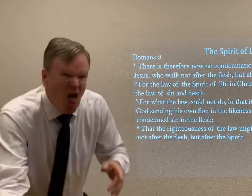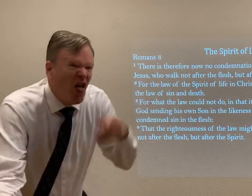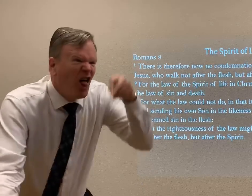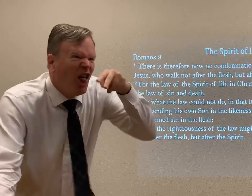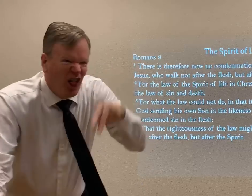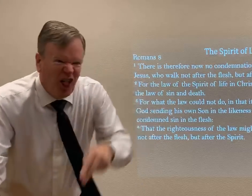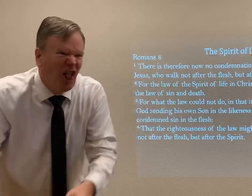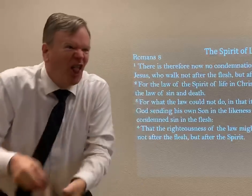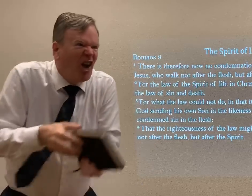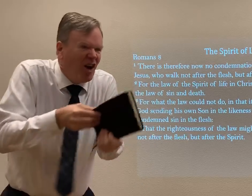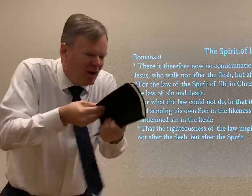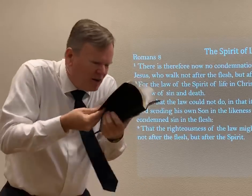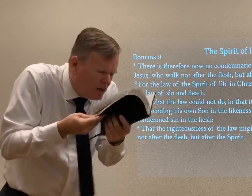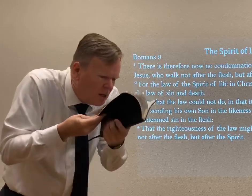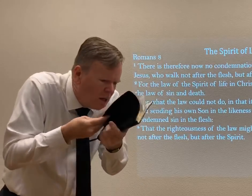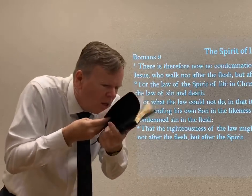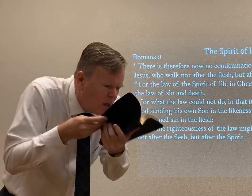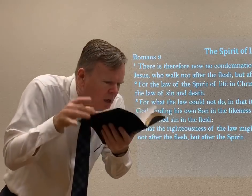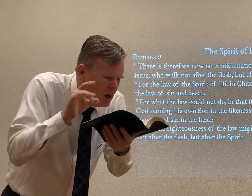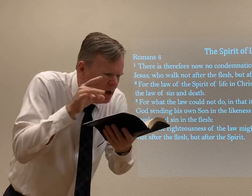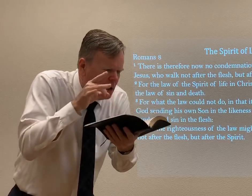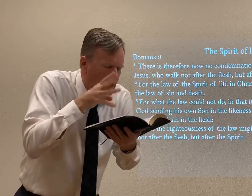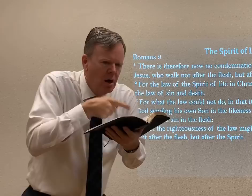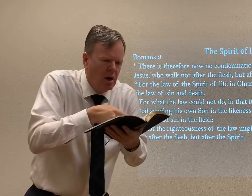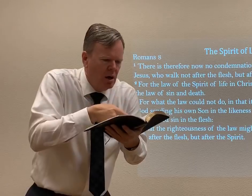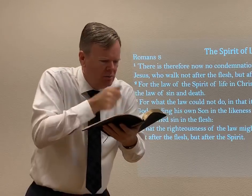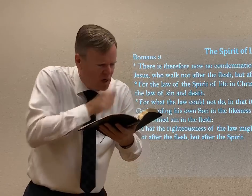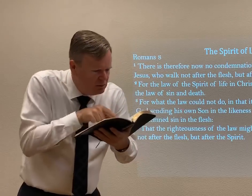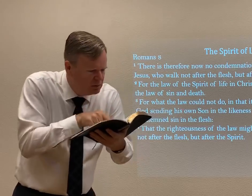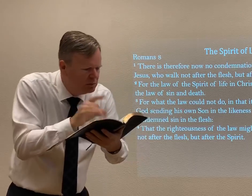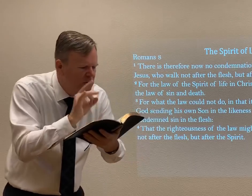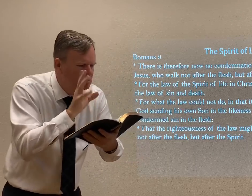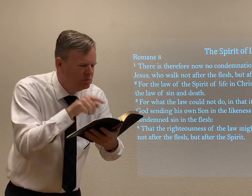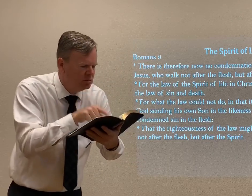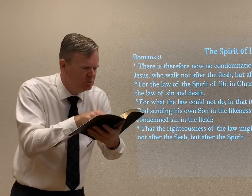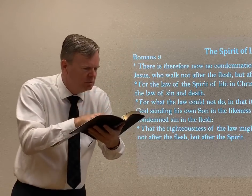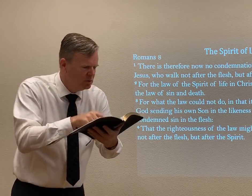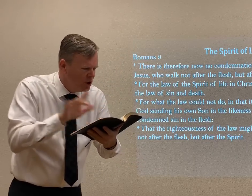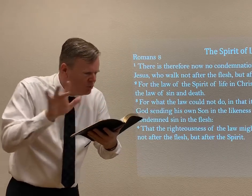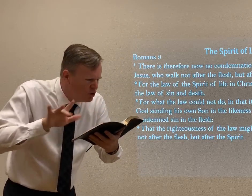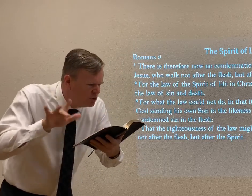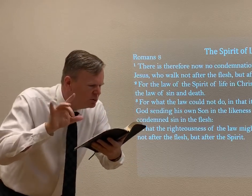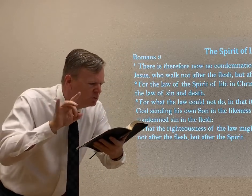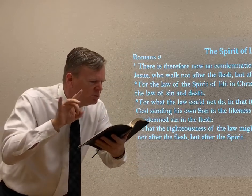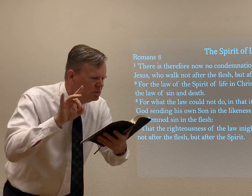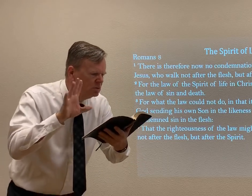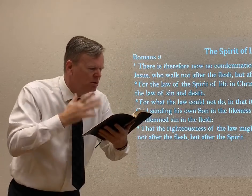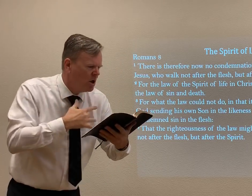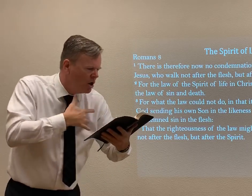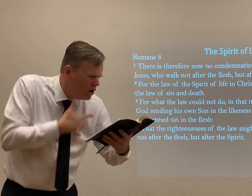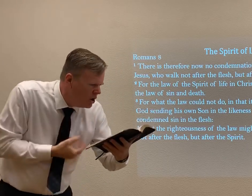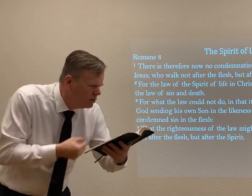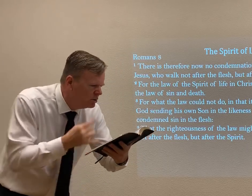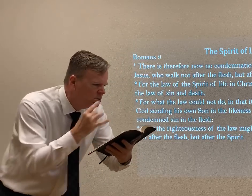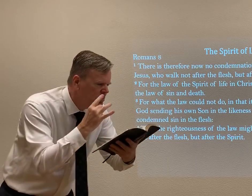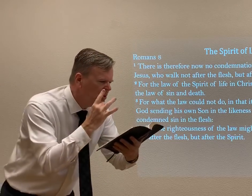And you look at it in our Bibles. In our Bibles, it says so right here. You read it and you think, wow, God has been patient. He's merciful.